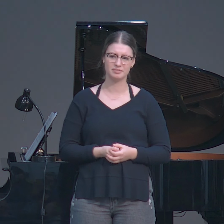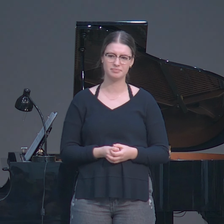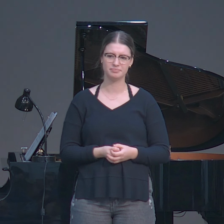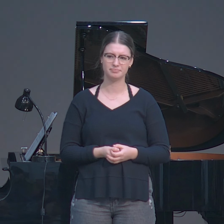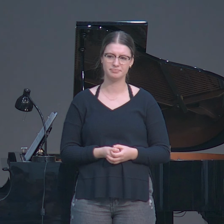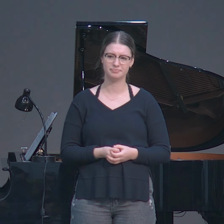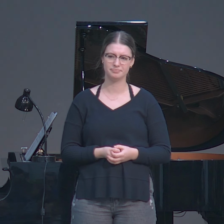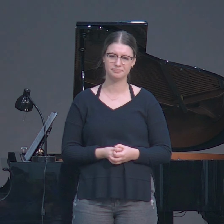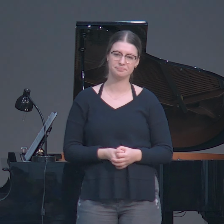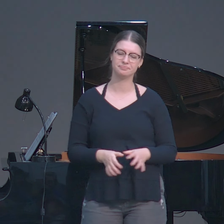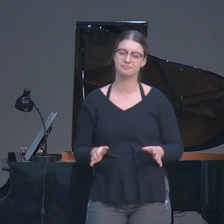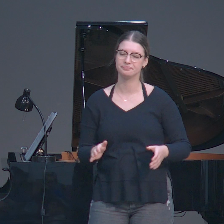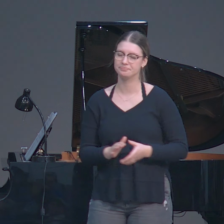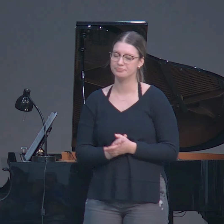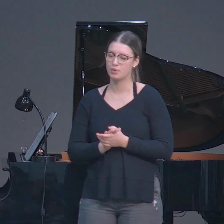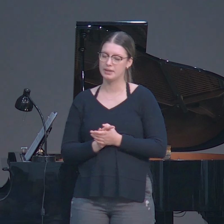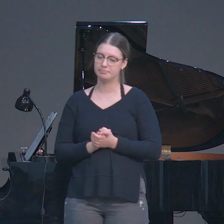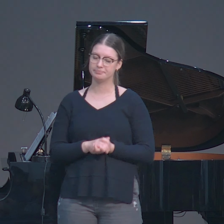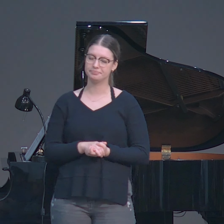Let's pray together.